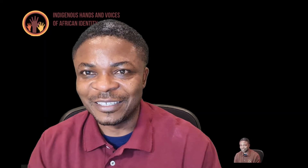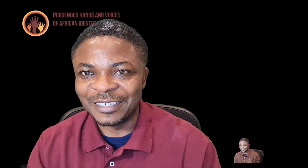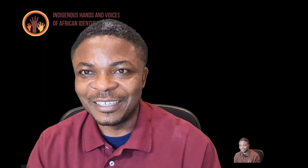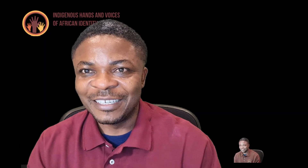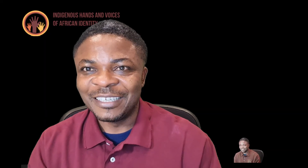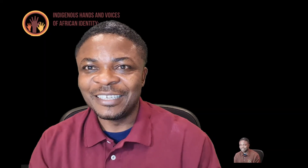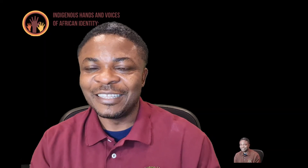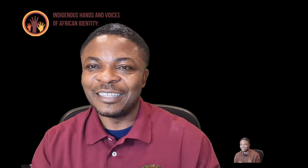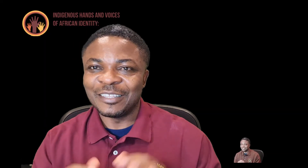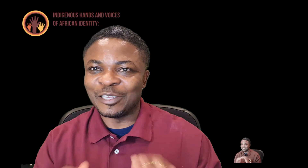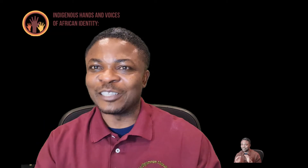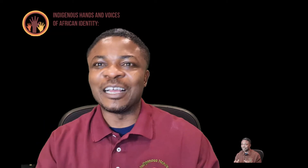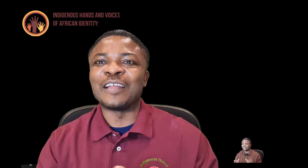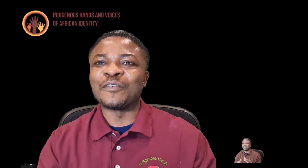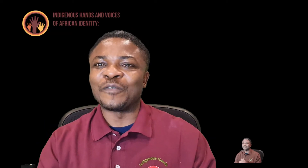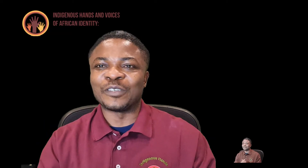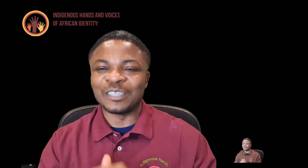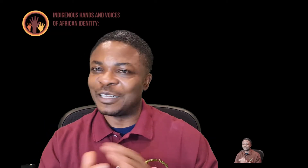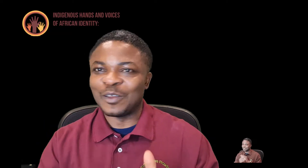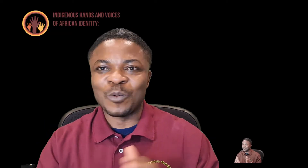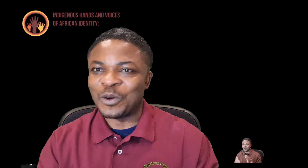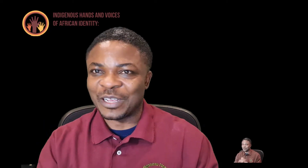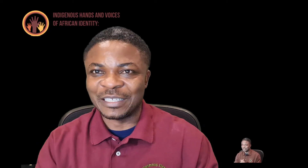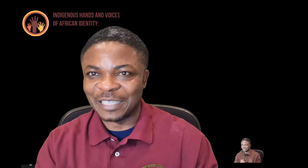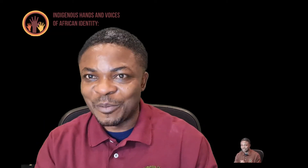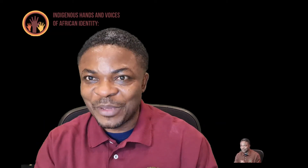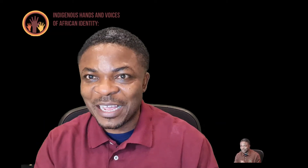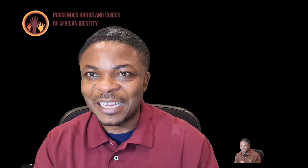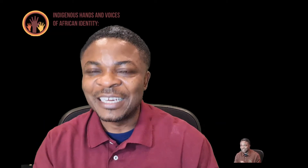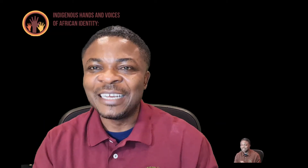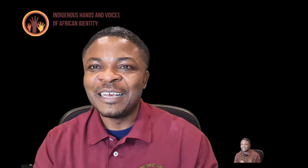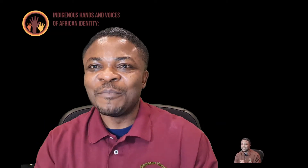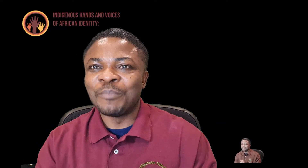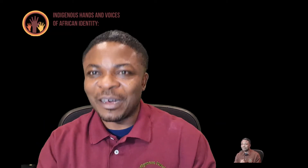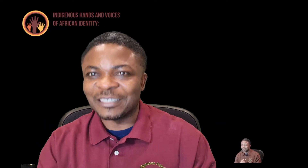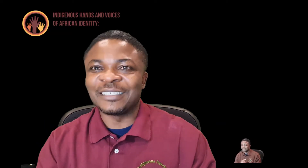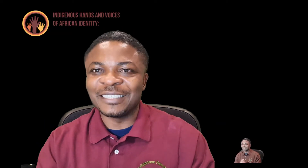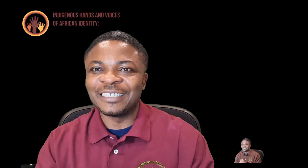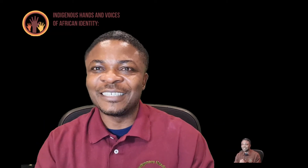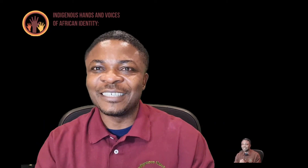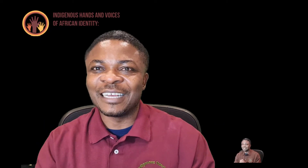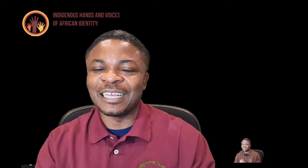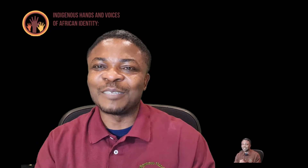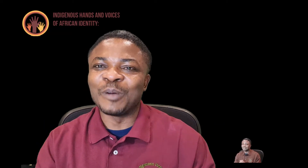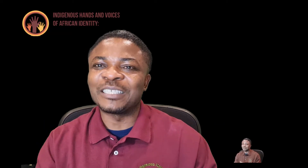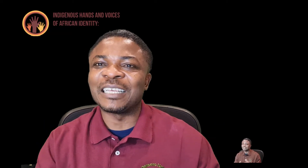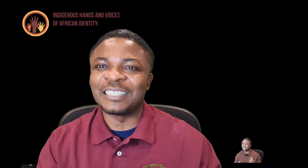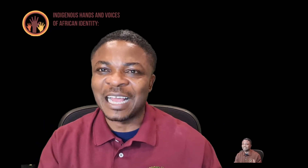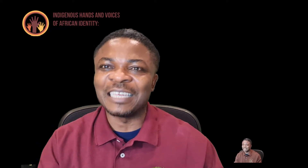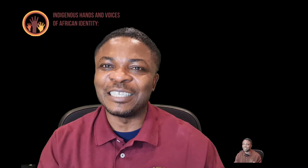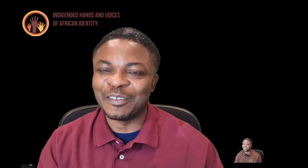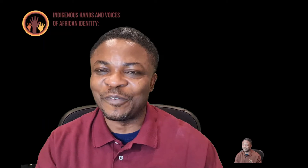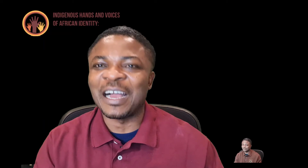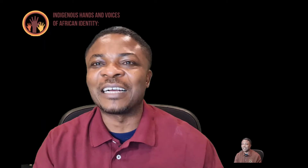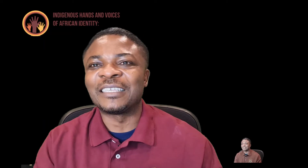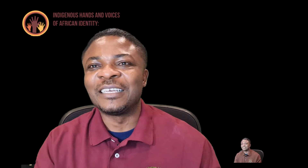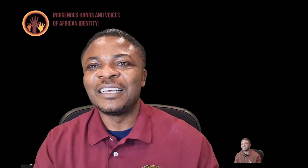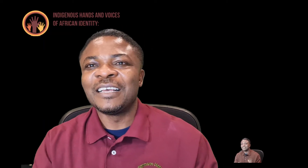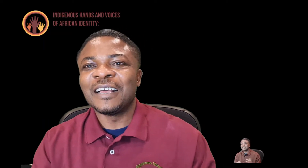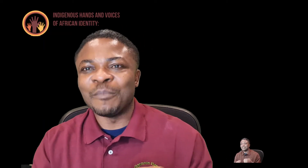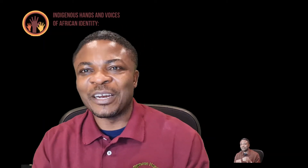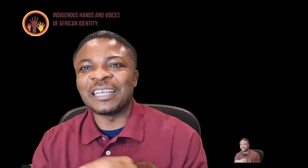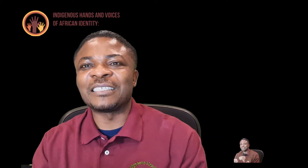Foster. Dr. Andrew Foster did not work in Zambia, but as much as that is a